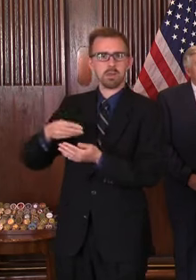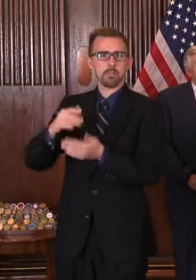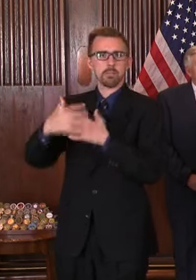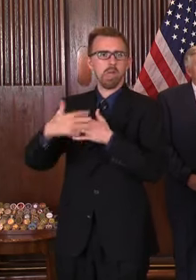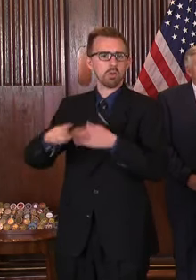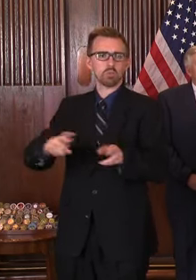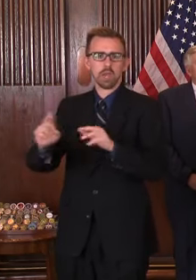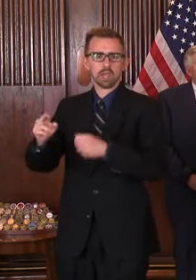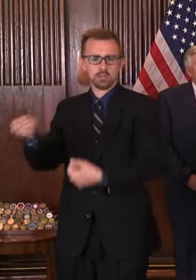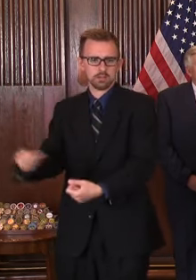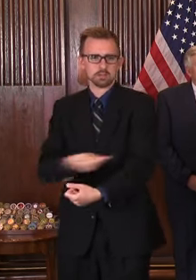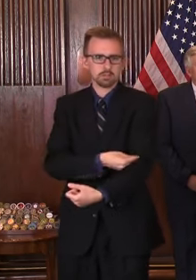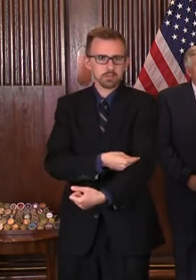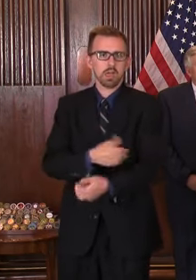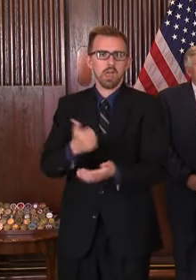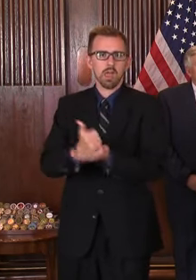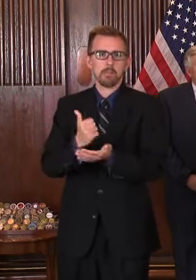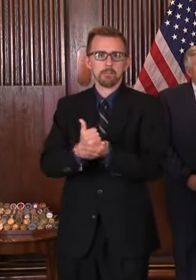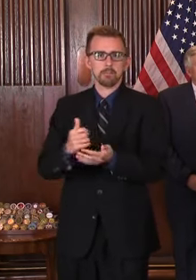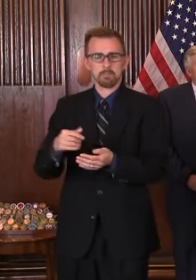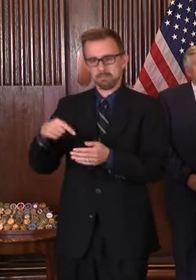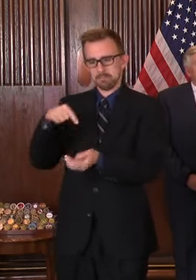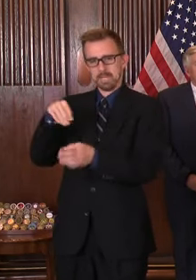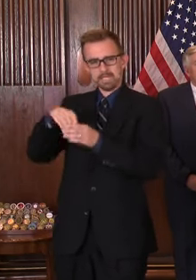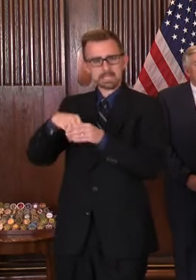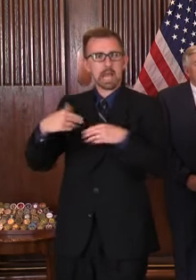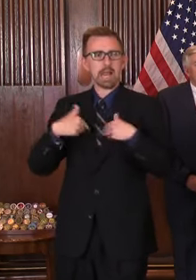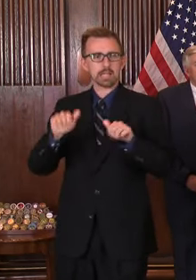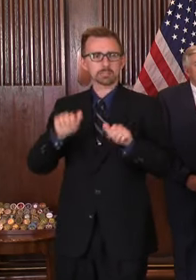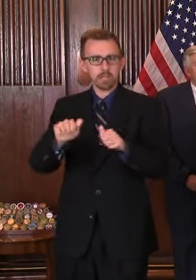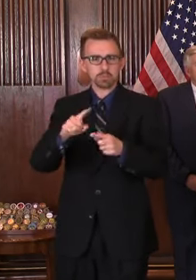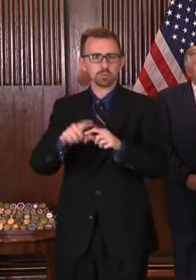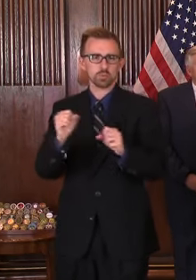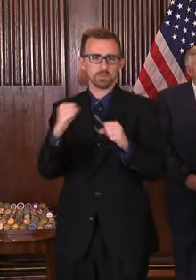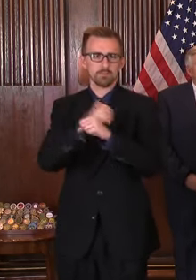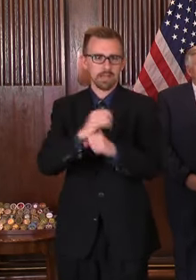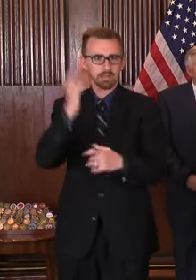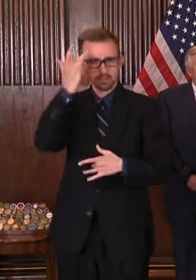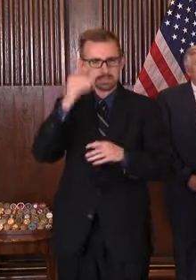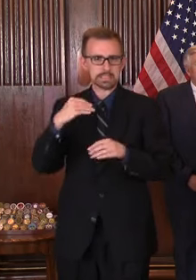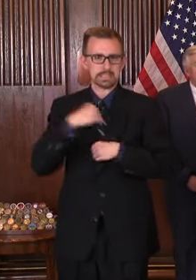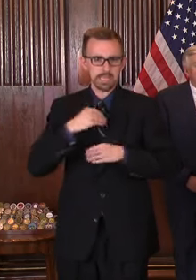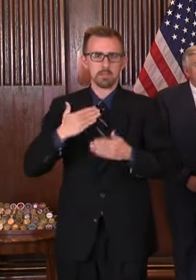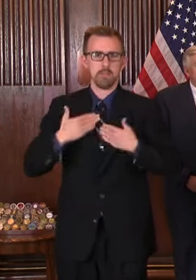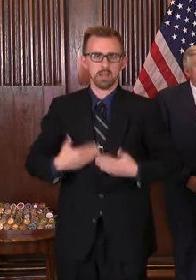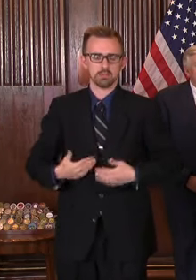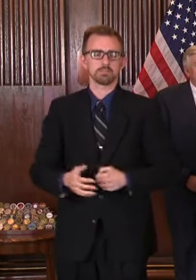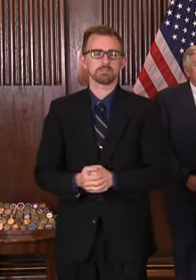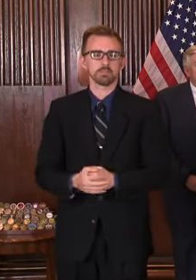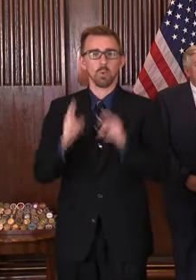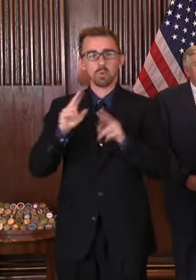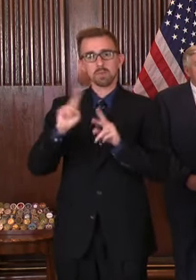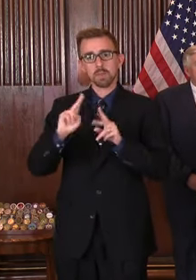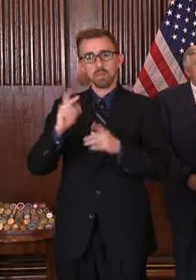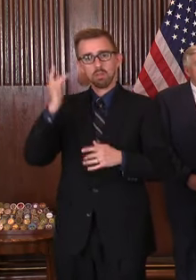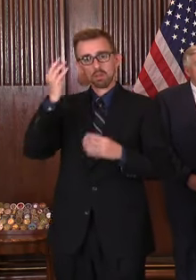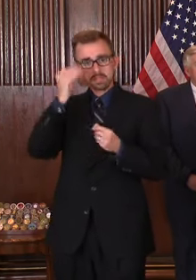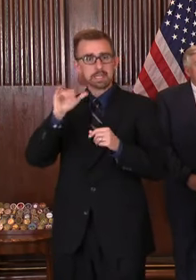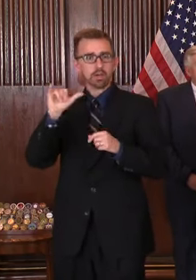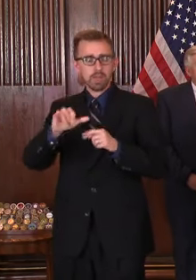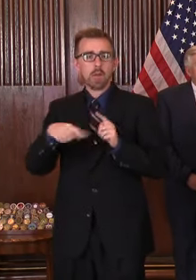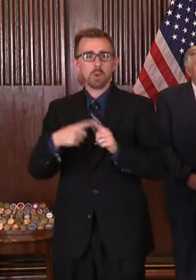banked. And Dr. Williams in the health department issued a press release a while back, and so we're hoping people will start to consider, once your disease